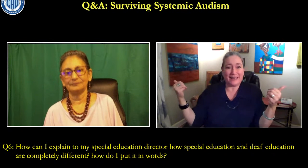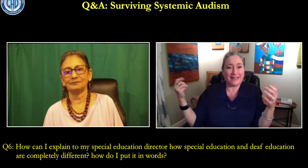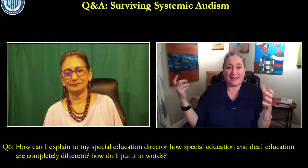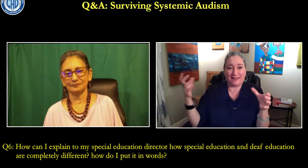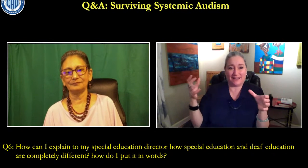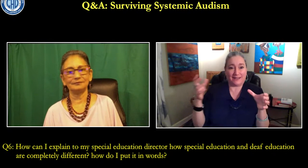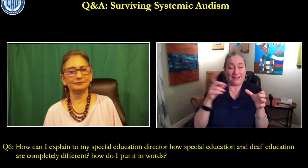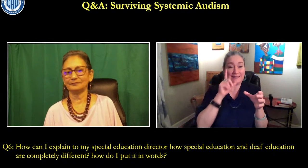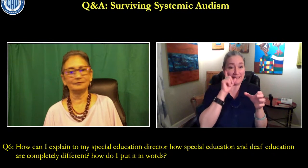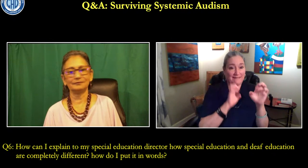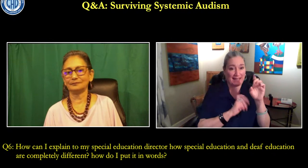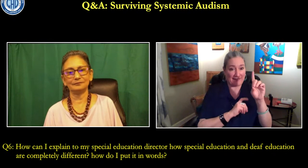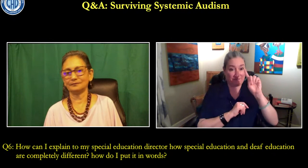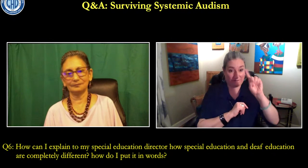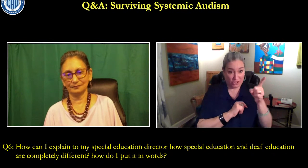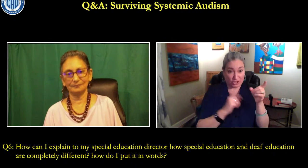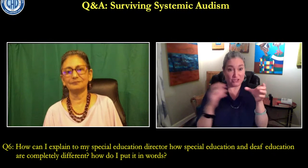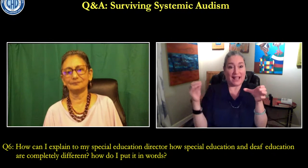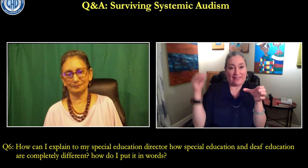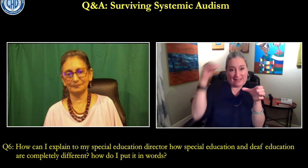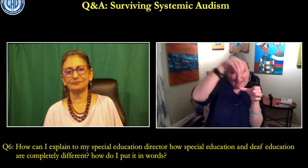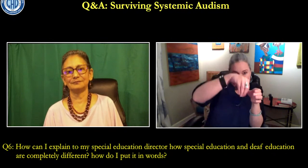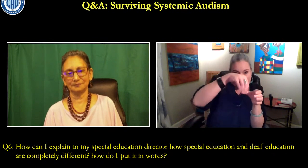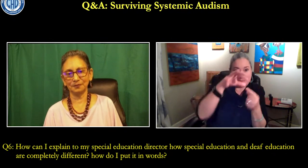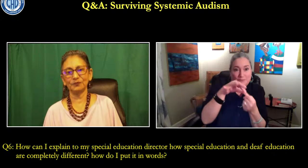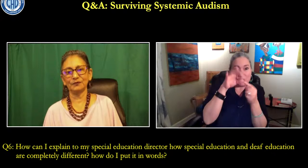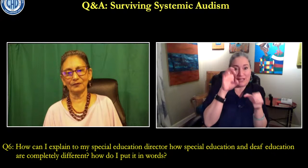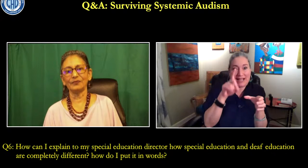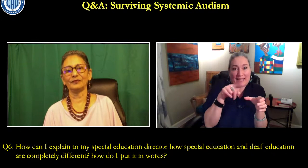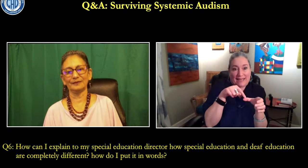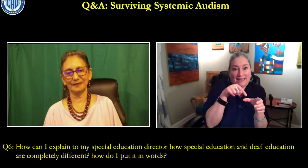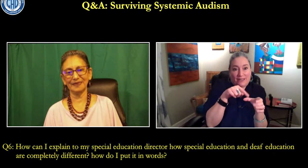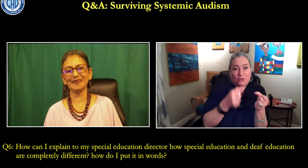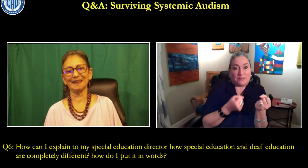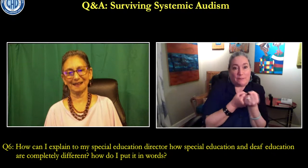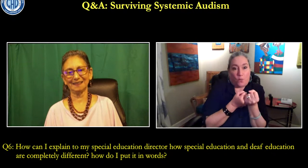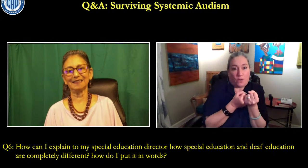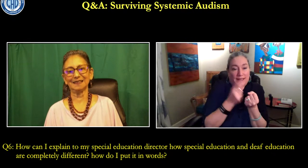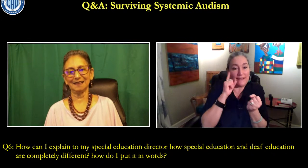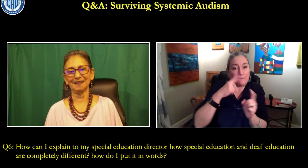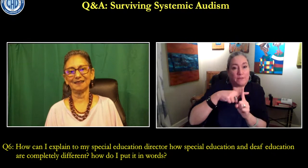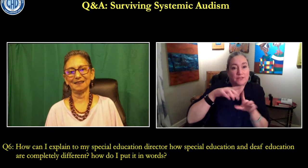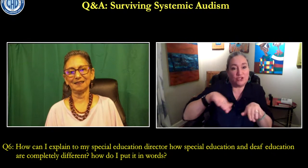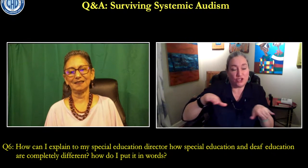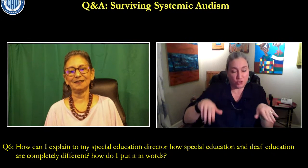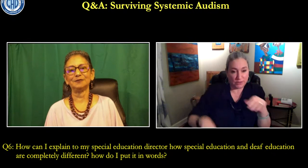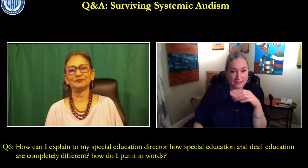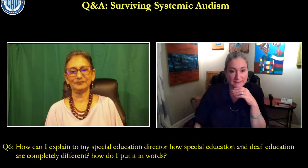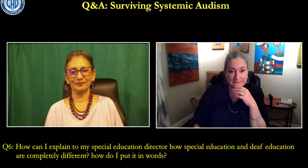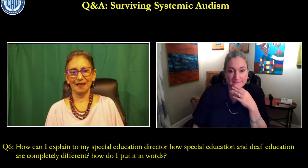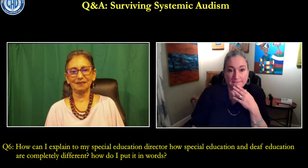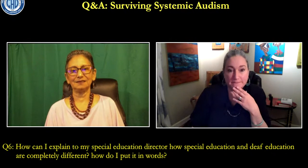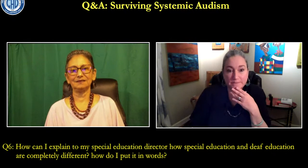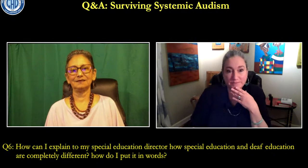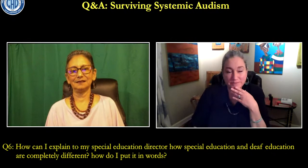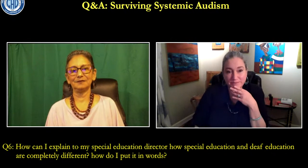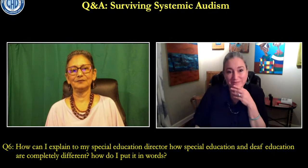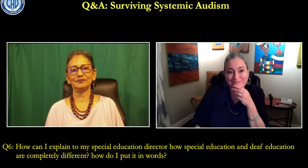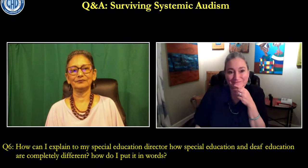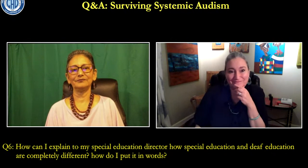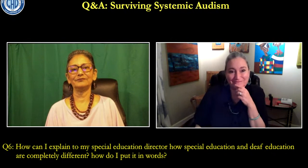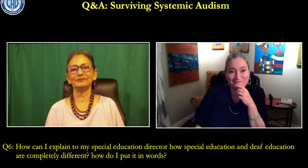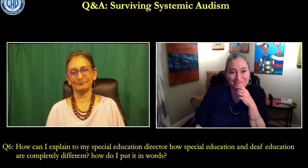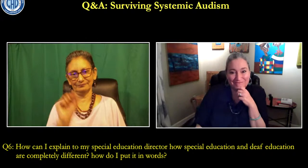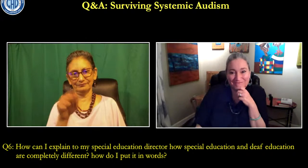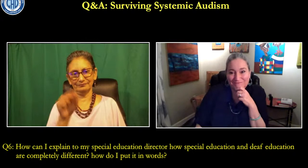But first you have to have access to language. That can't be separate, that you have deaf education first,